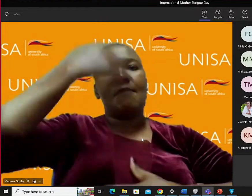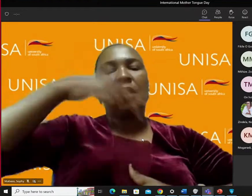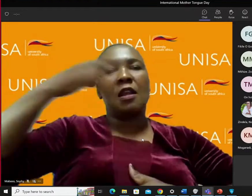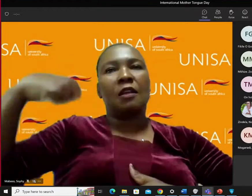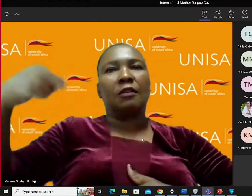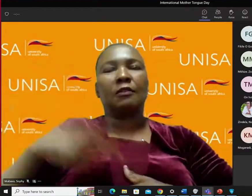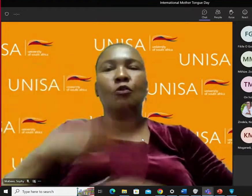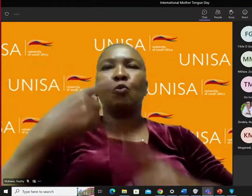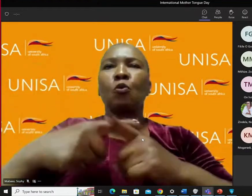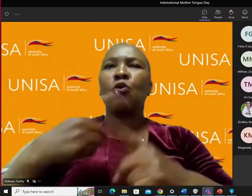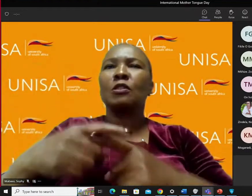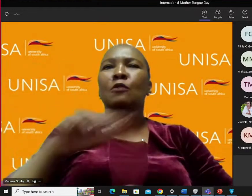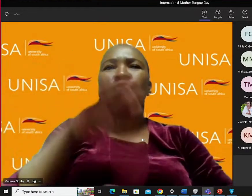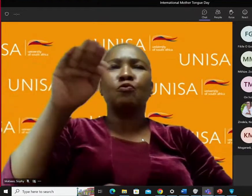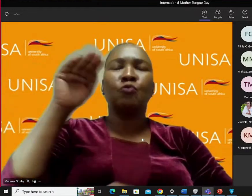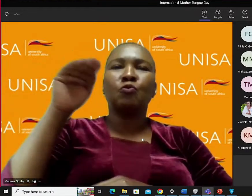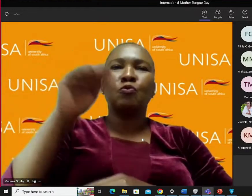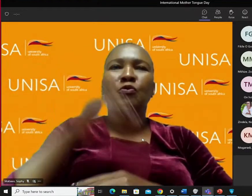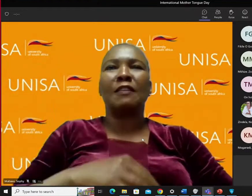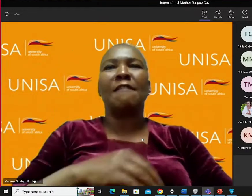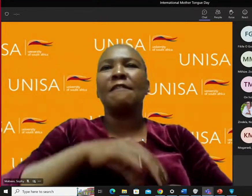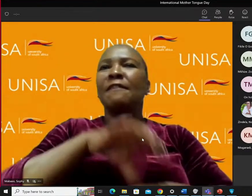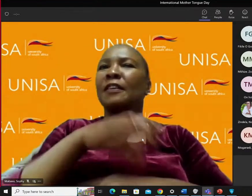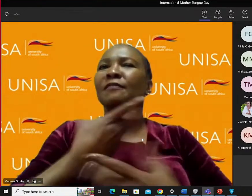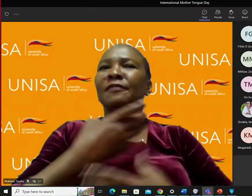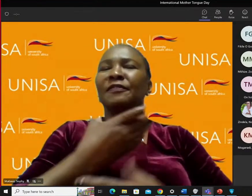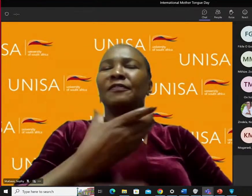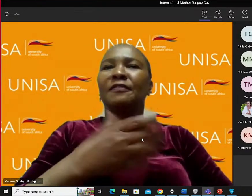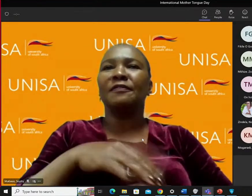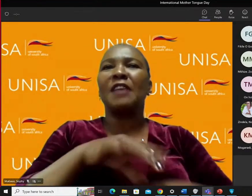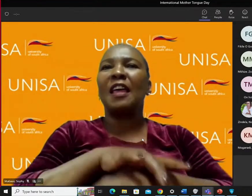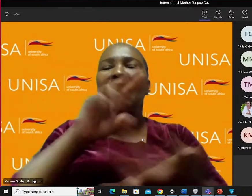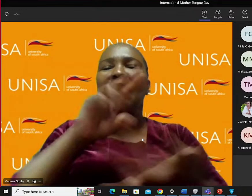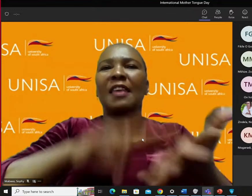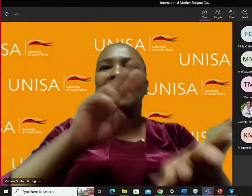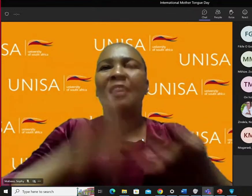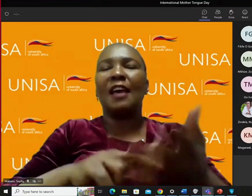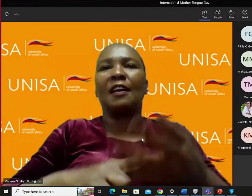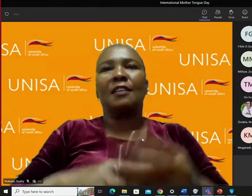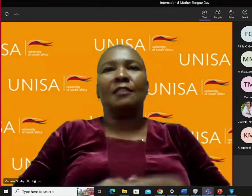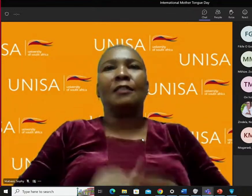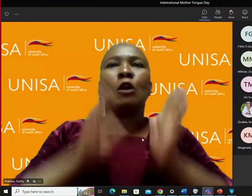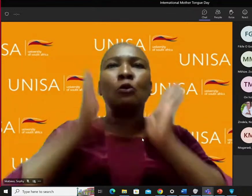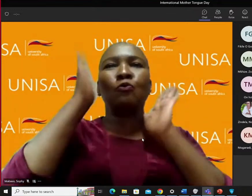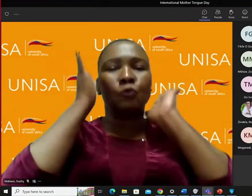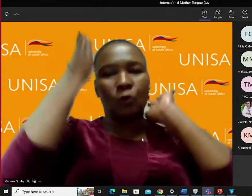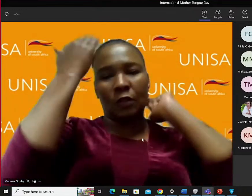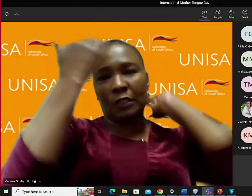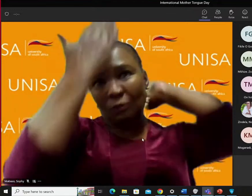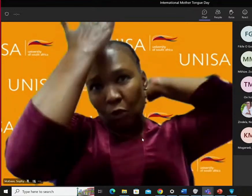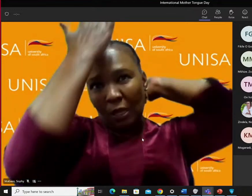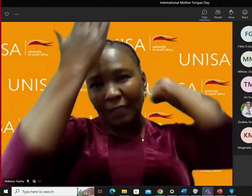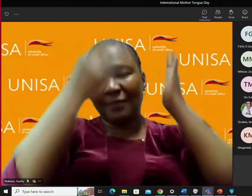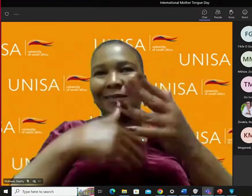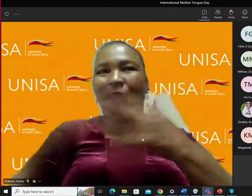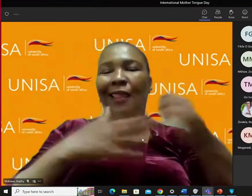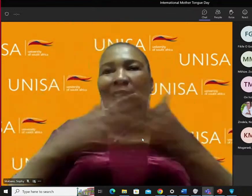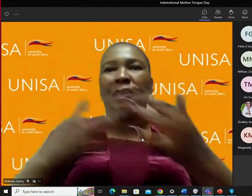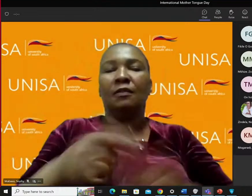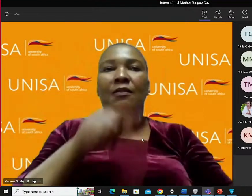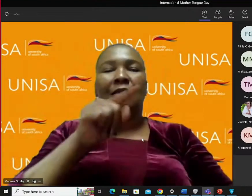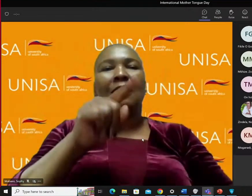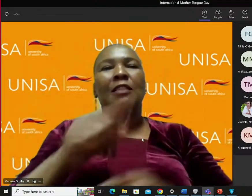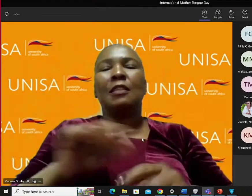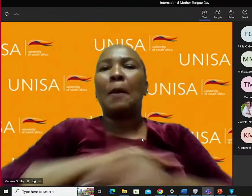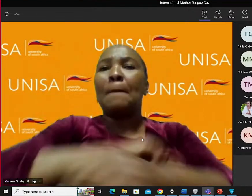isiXhosa, isiZulu, Tshivenda, Siswati, or any of the other 9 South African indigenous languages. That